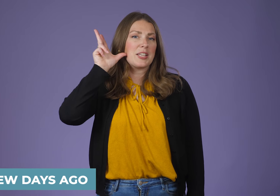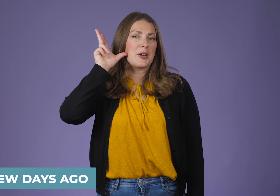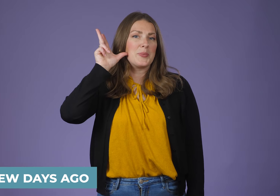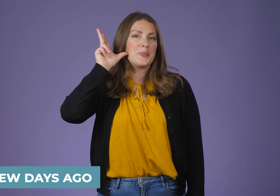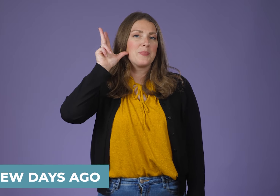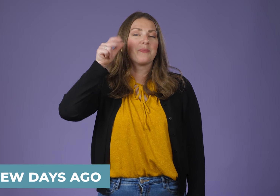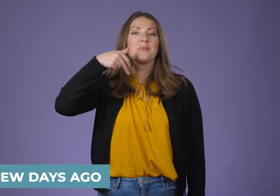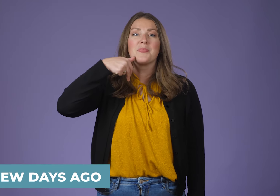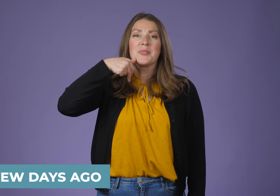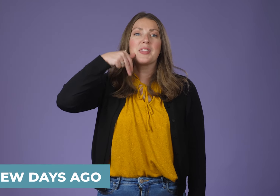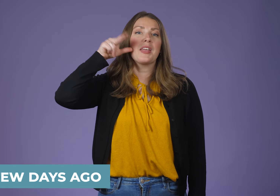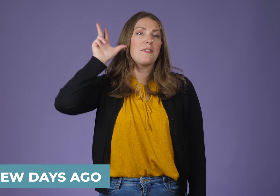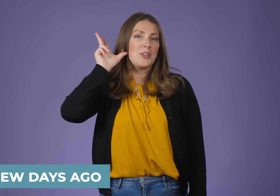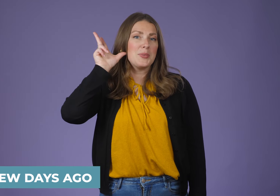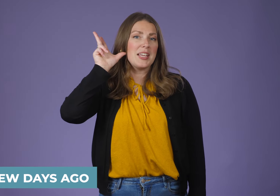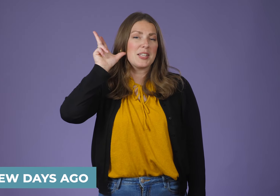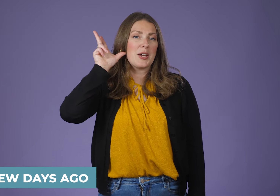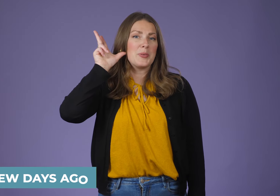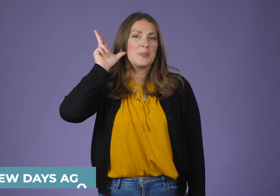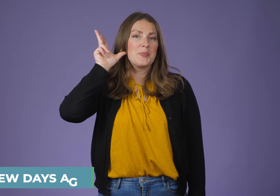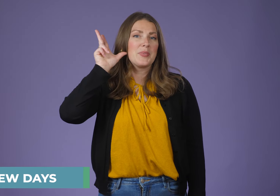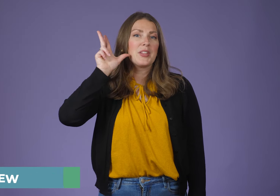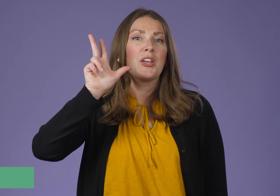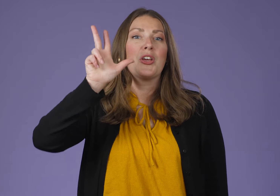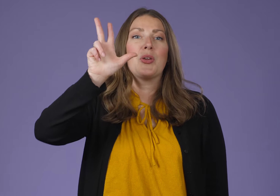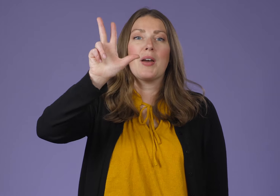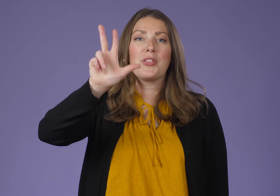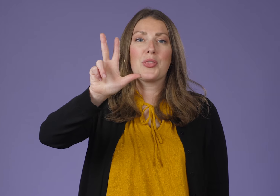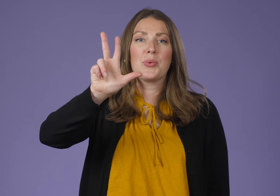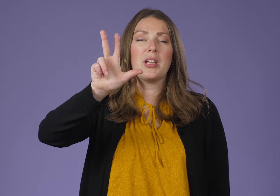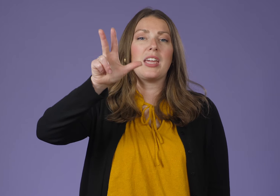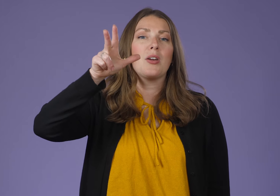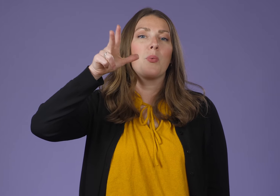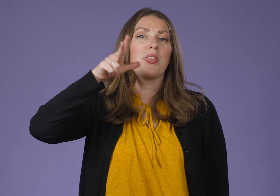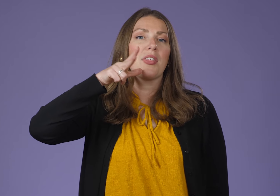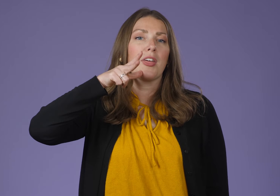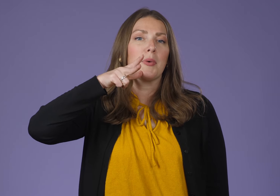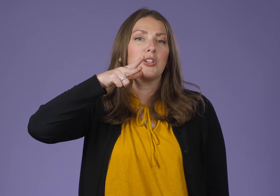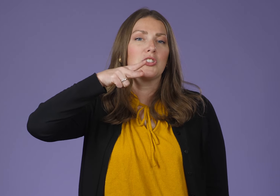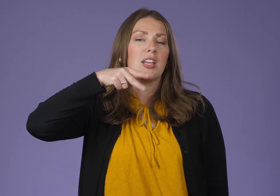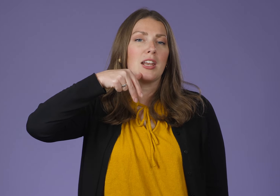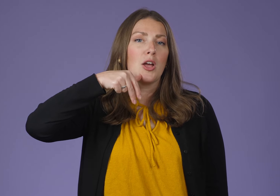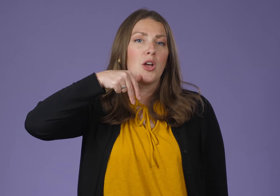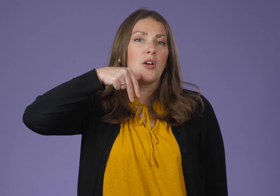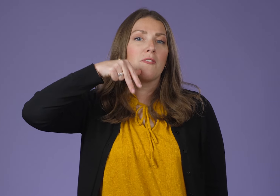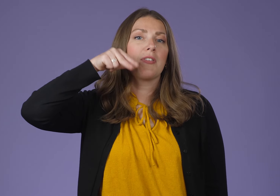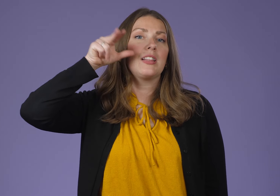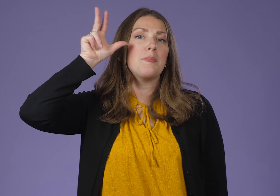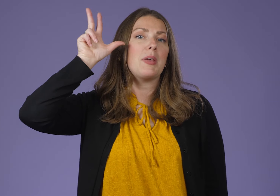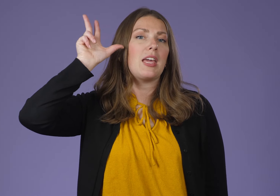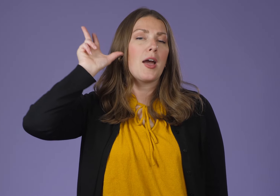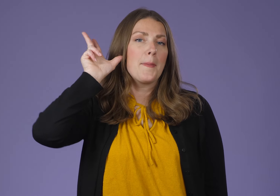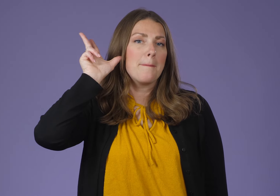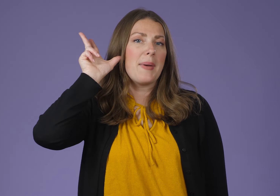ago. A few days ago. You have the 3 with the thumb on your chin, flipping